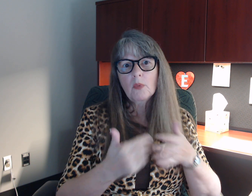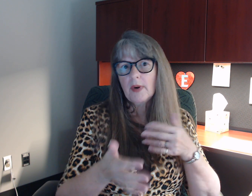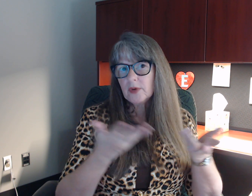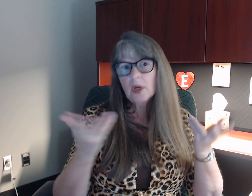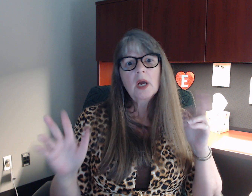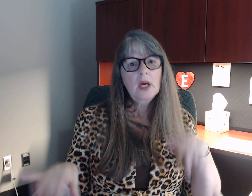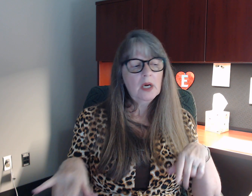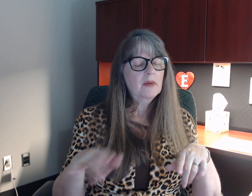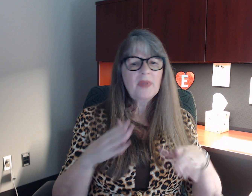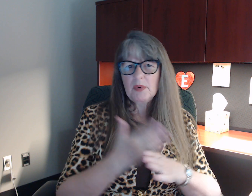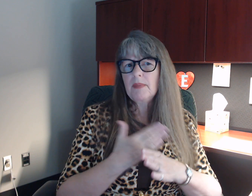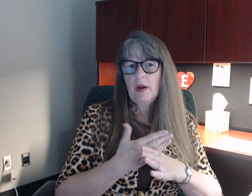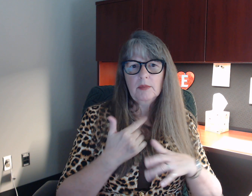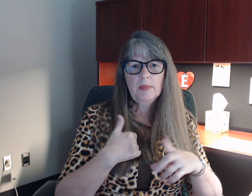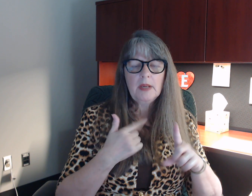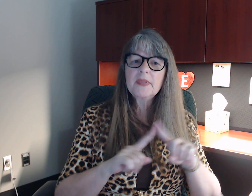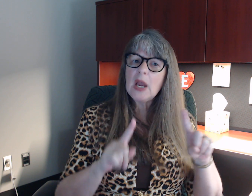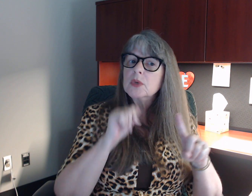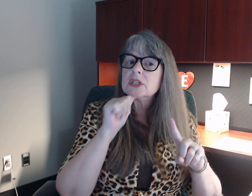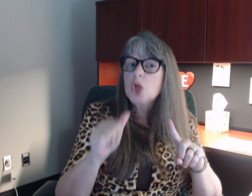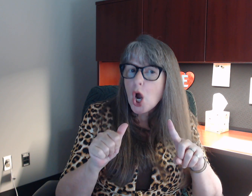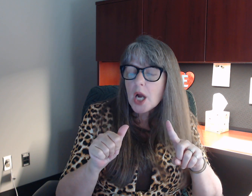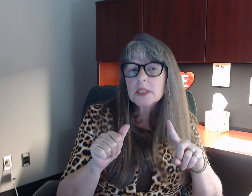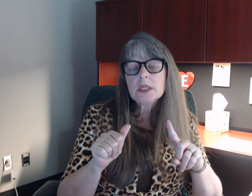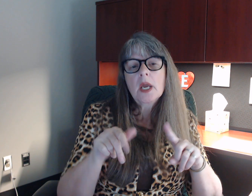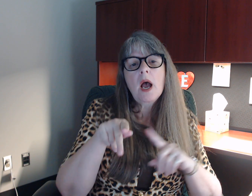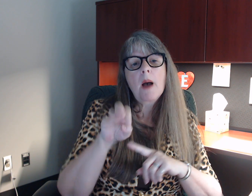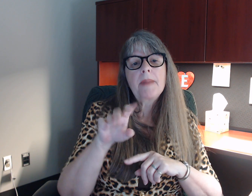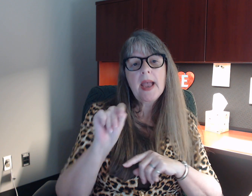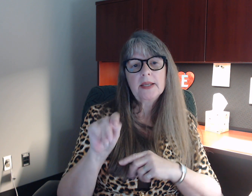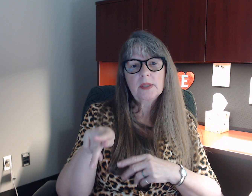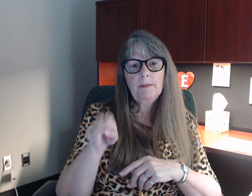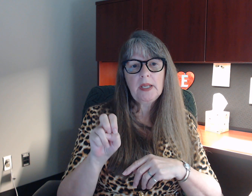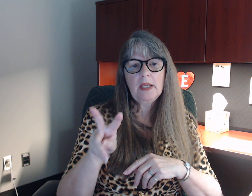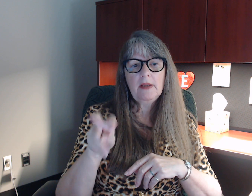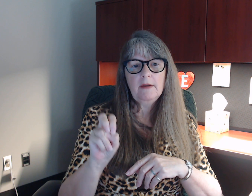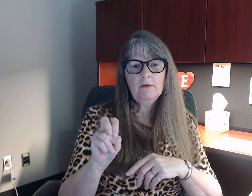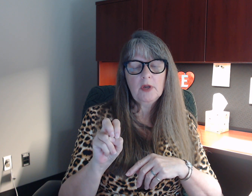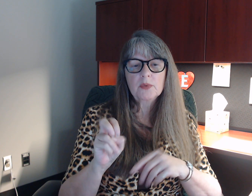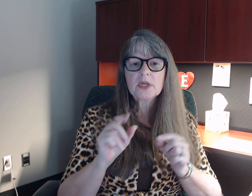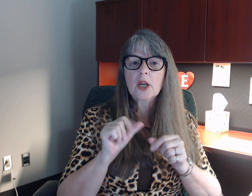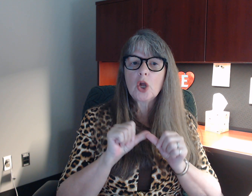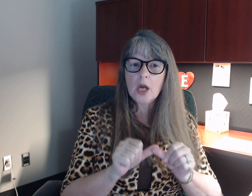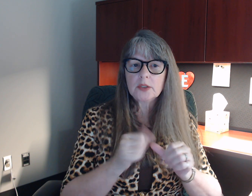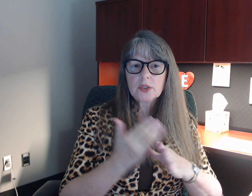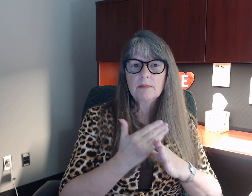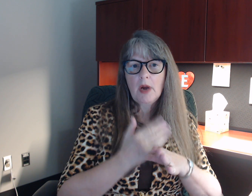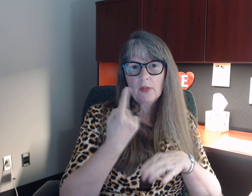whatever, that would bother me. But that was not a pet peeve. It was not a constant bother for